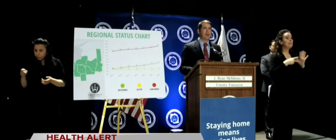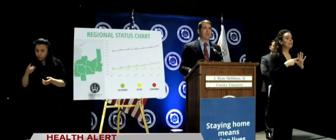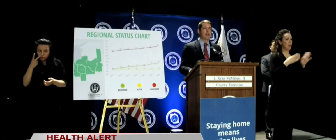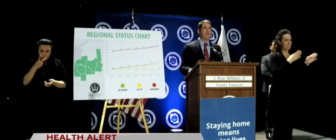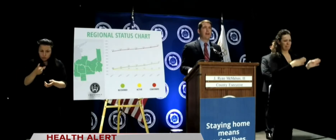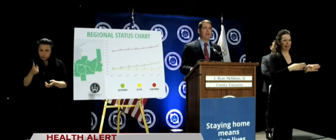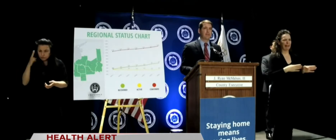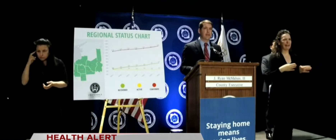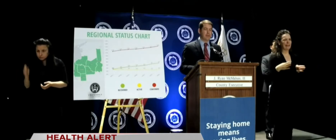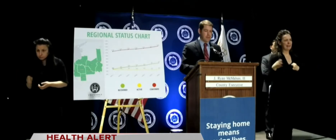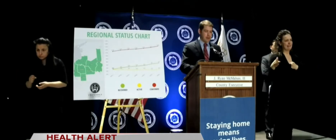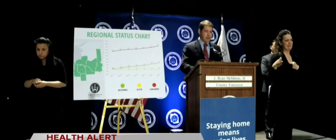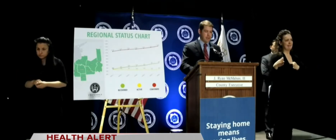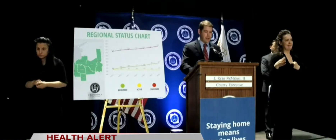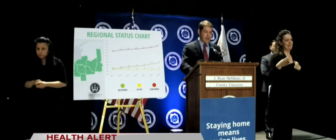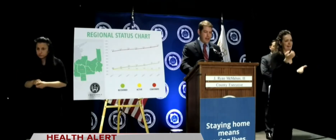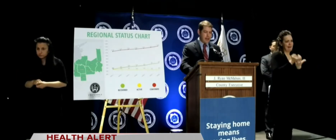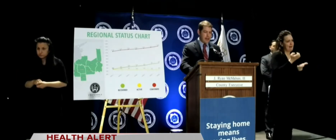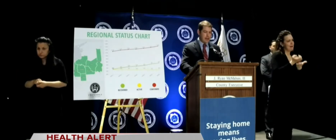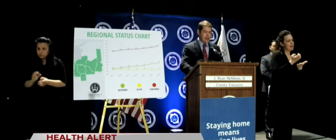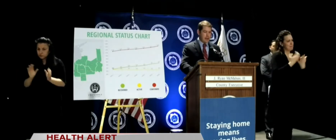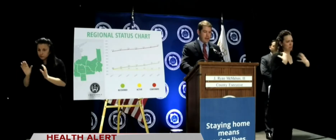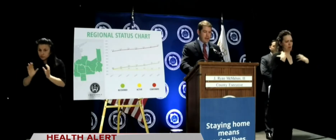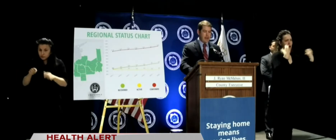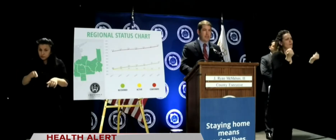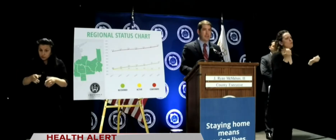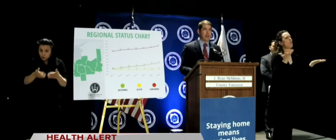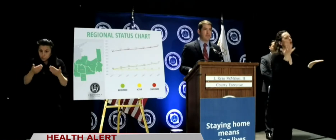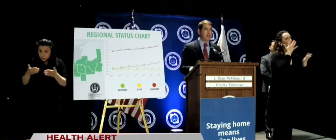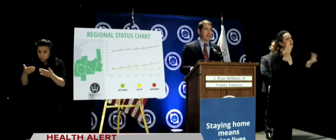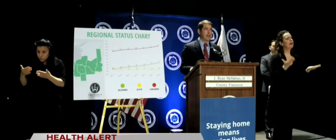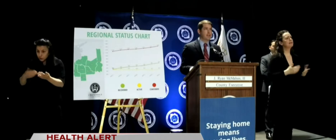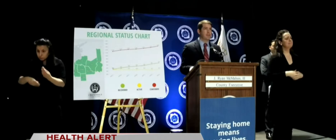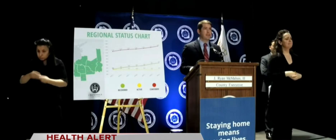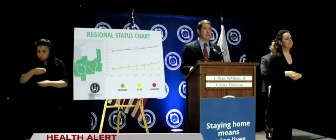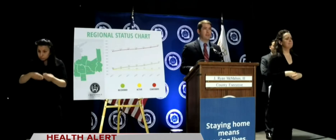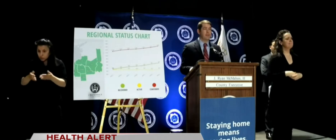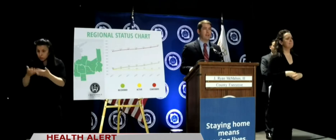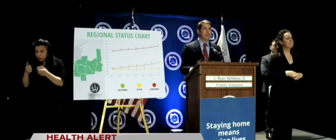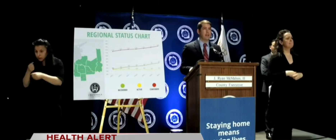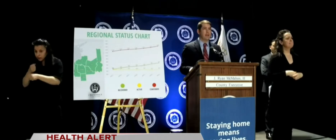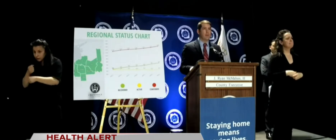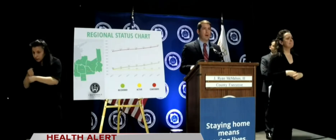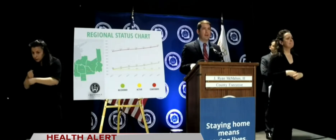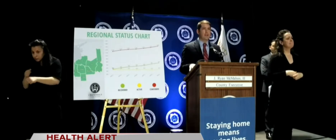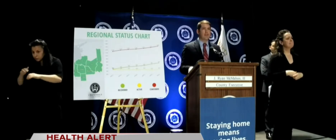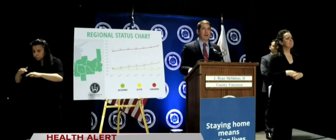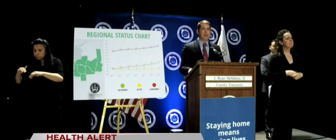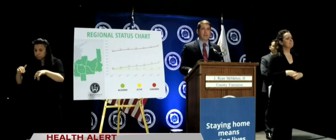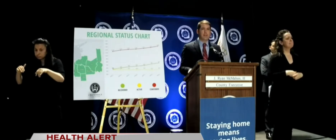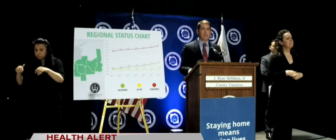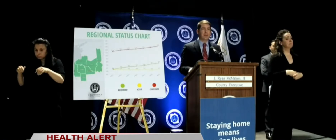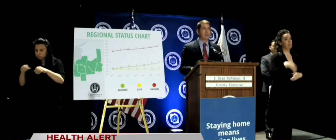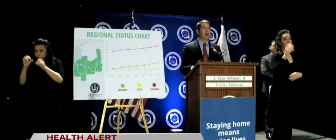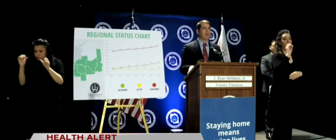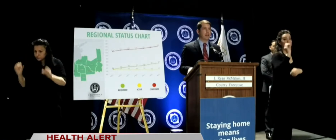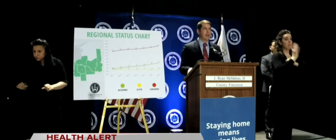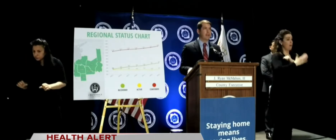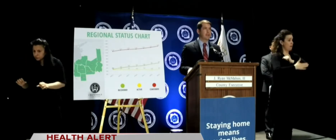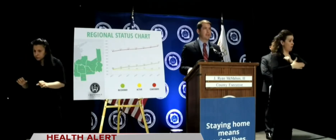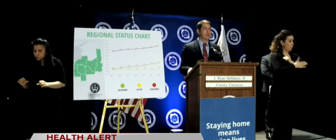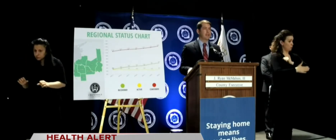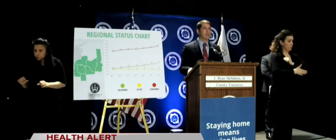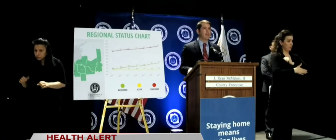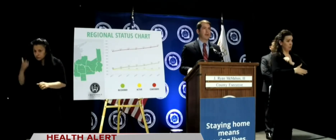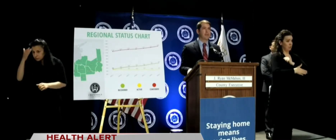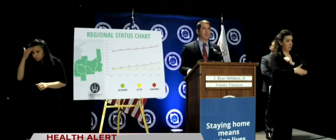economic recovery that follows that restart looks like. And as has often been the case with this community, while this virus has put us all on our